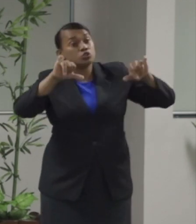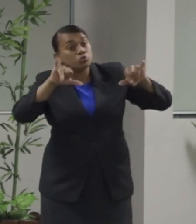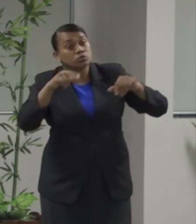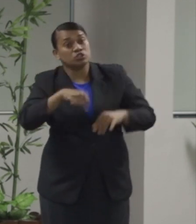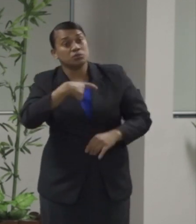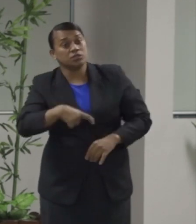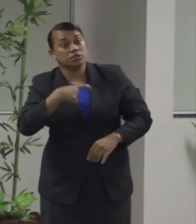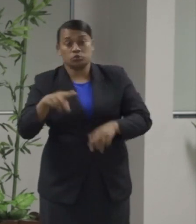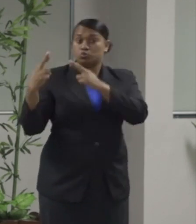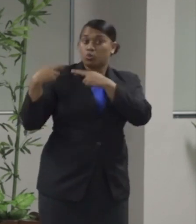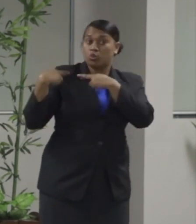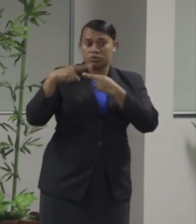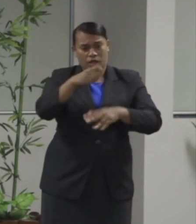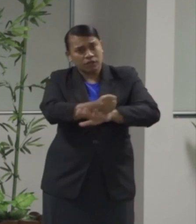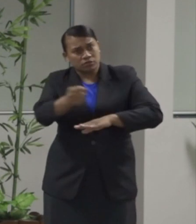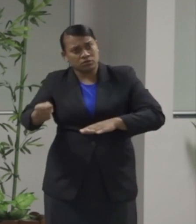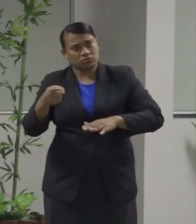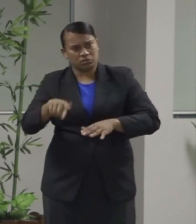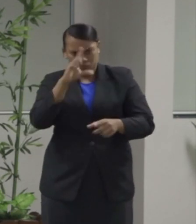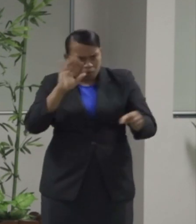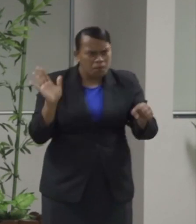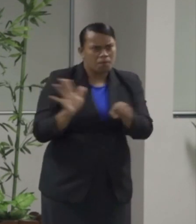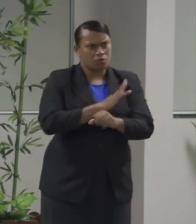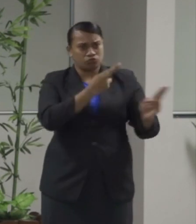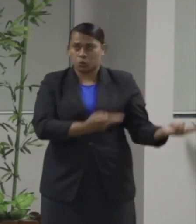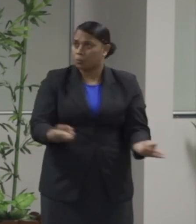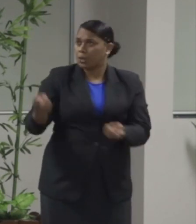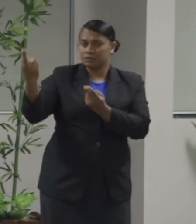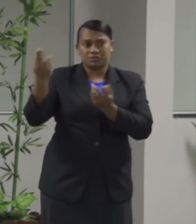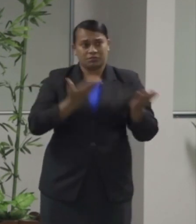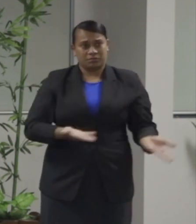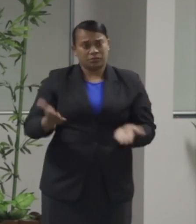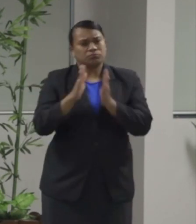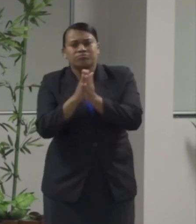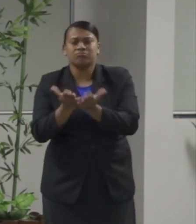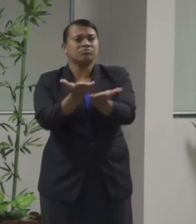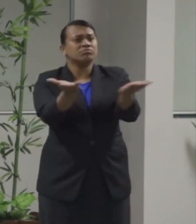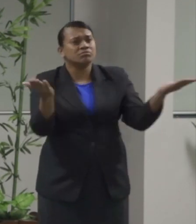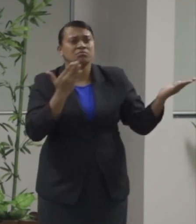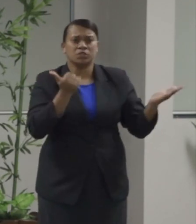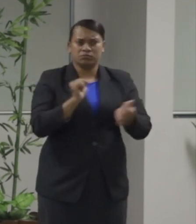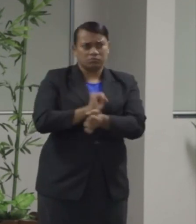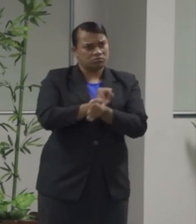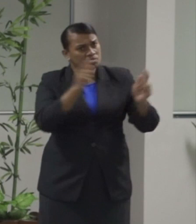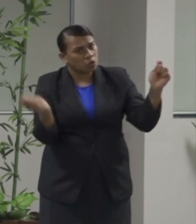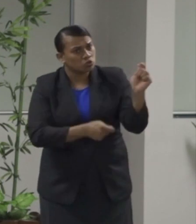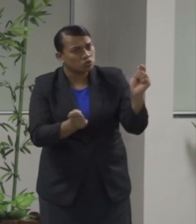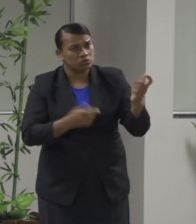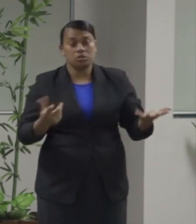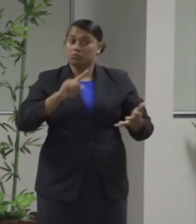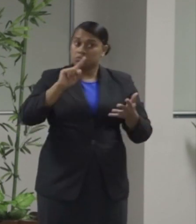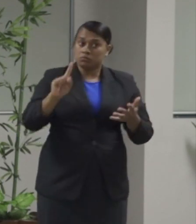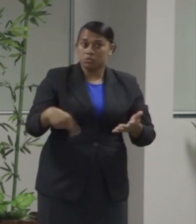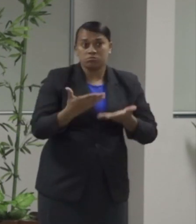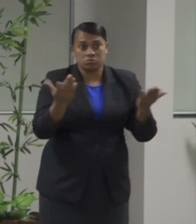while the government can make these recommendations or even hand out punishments, ultimately individual